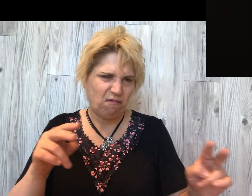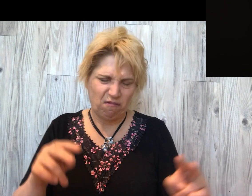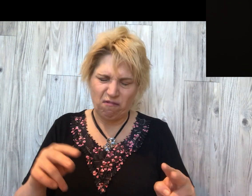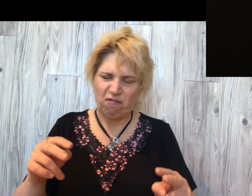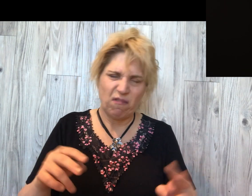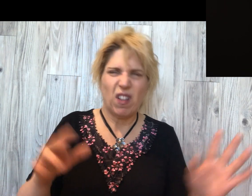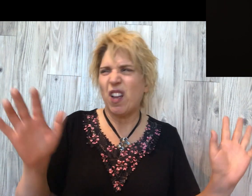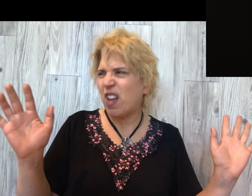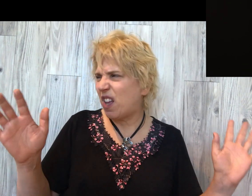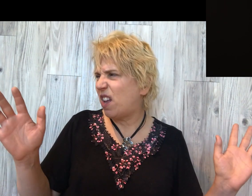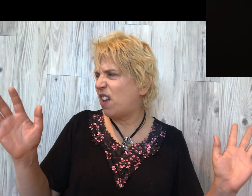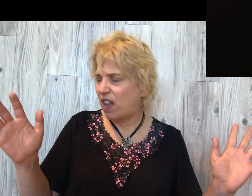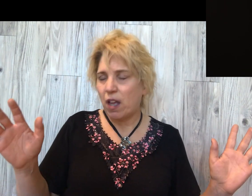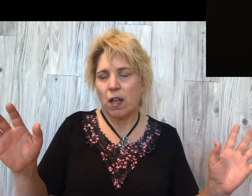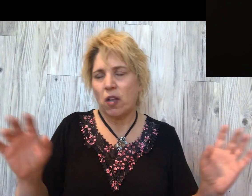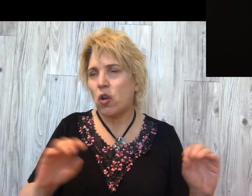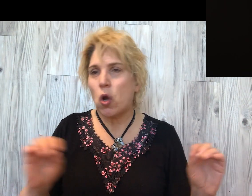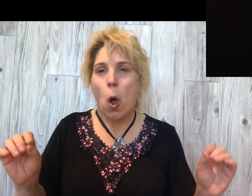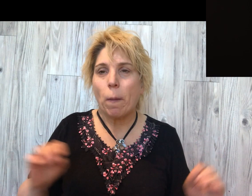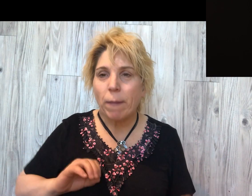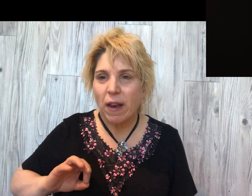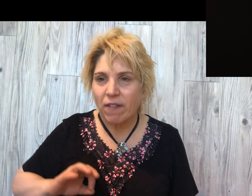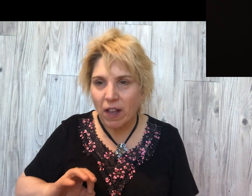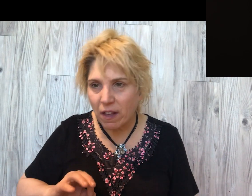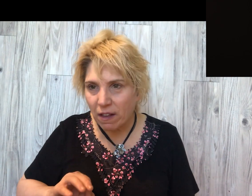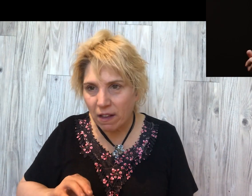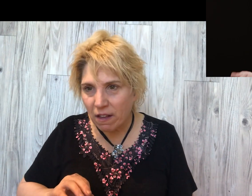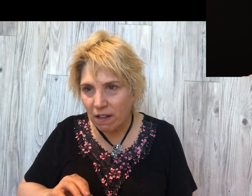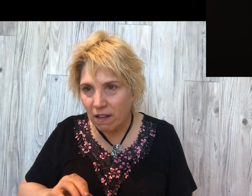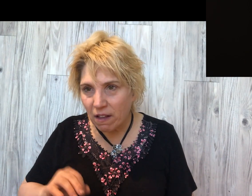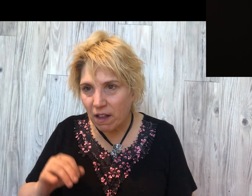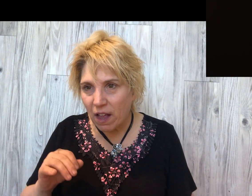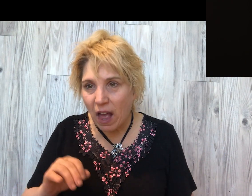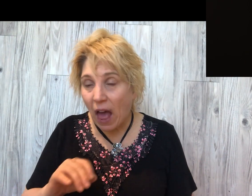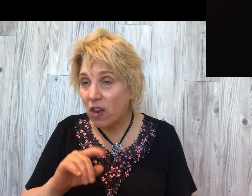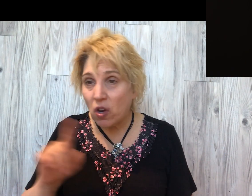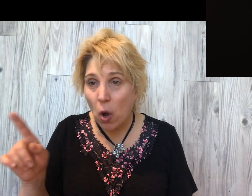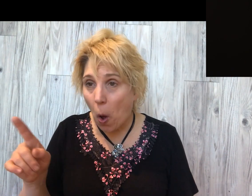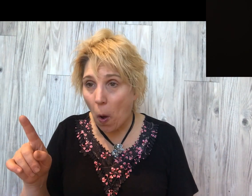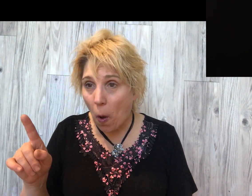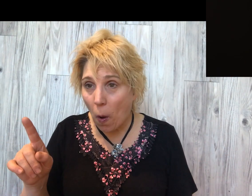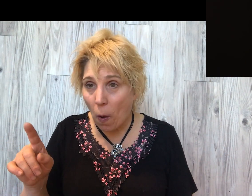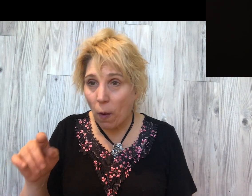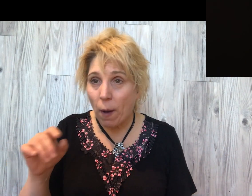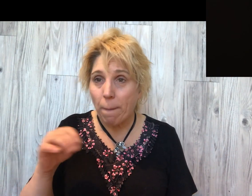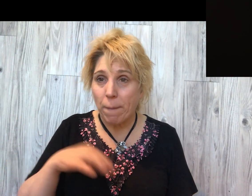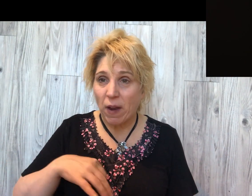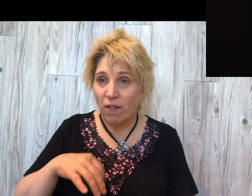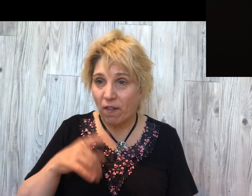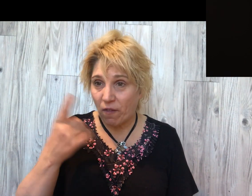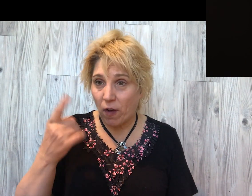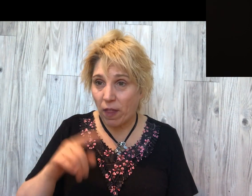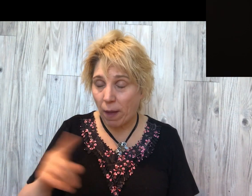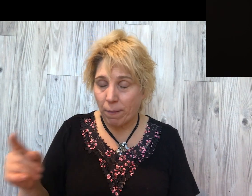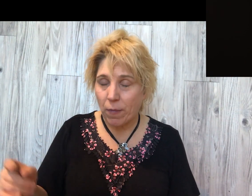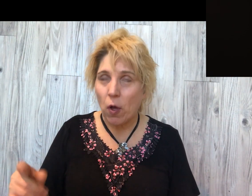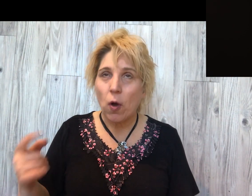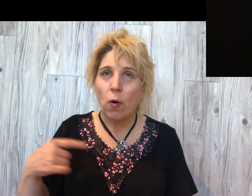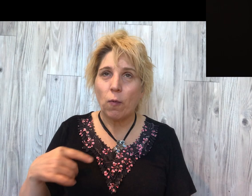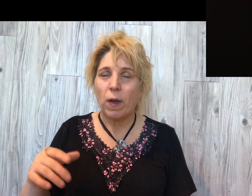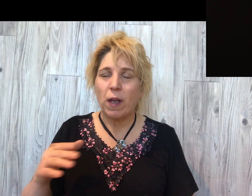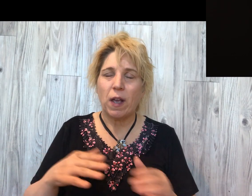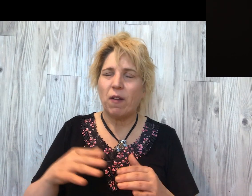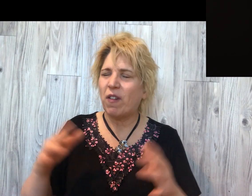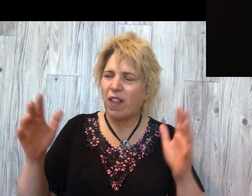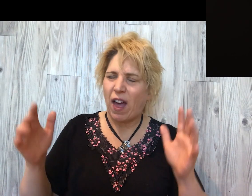all around you. But that does you no good, and it does them no good. We aren't justified by hoping